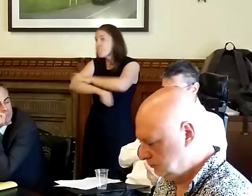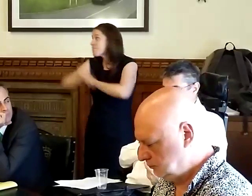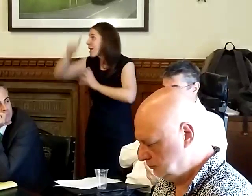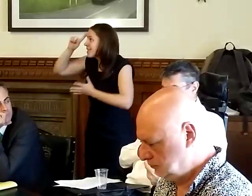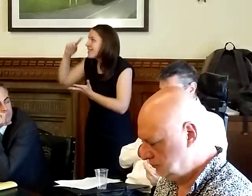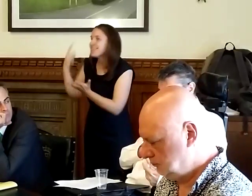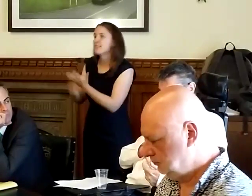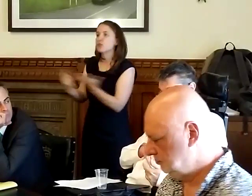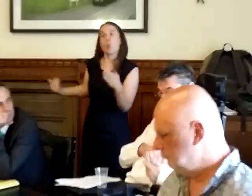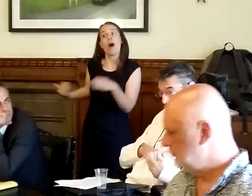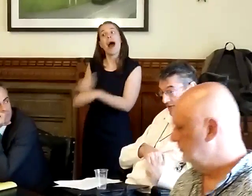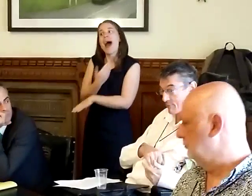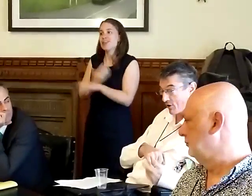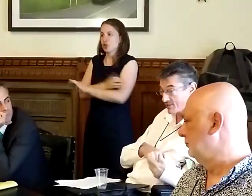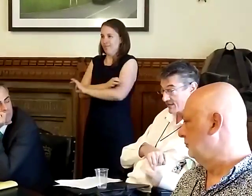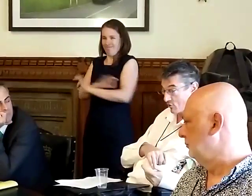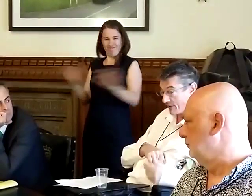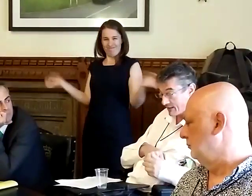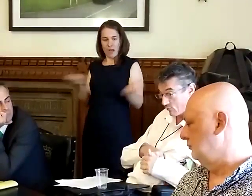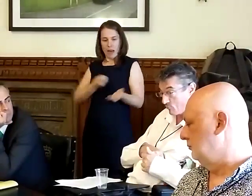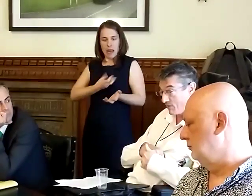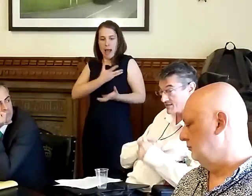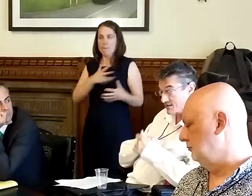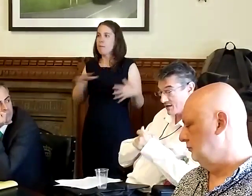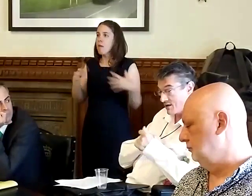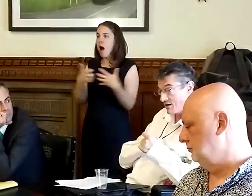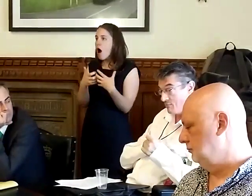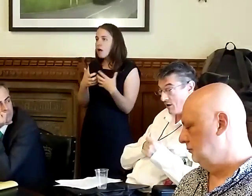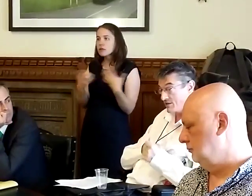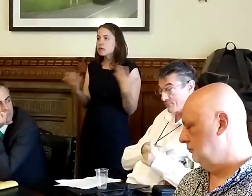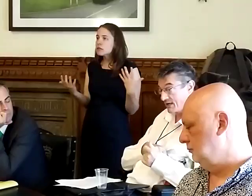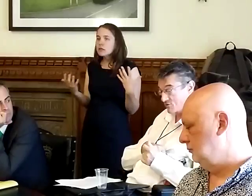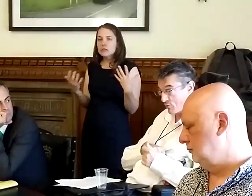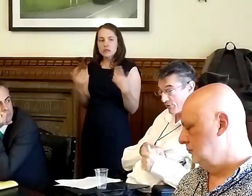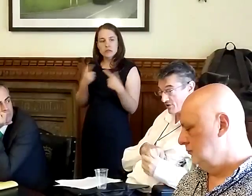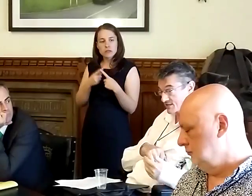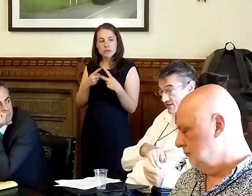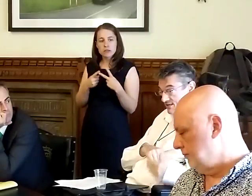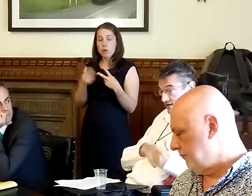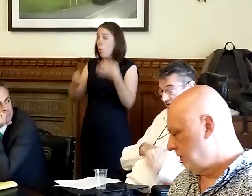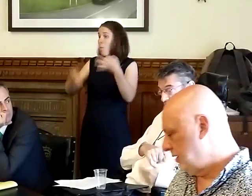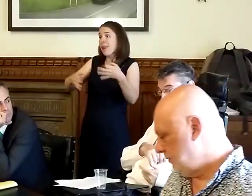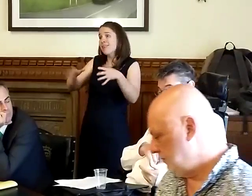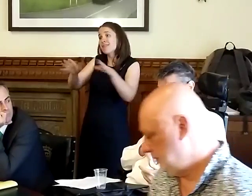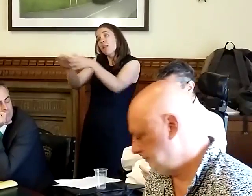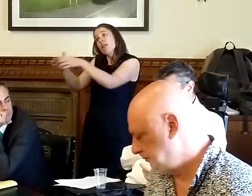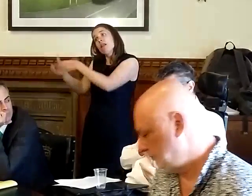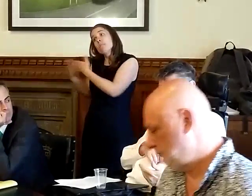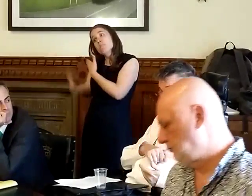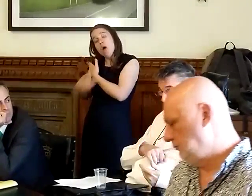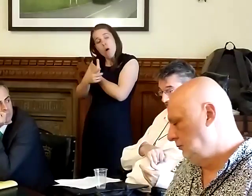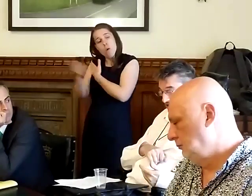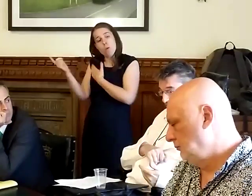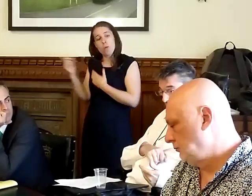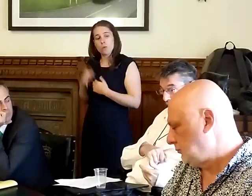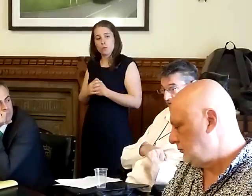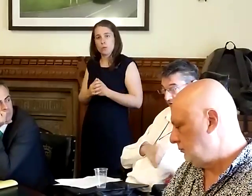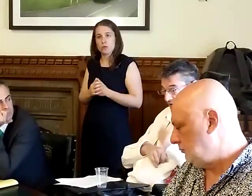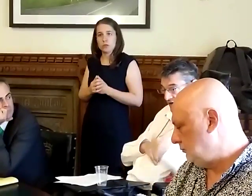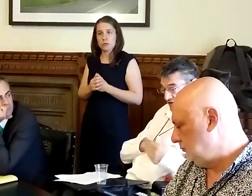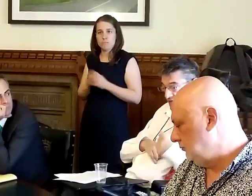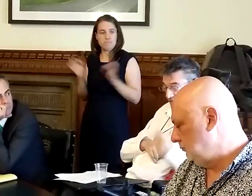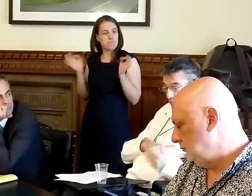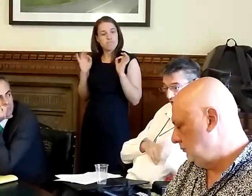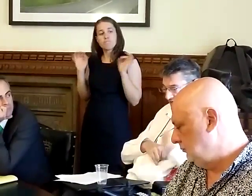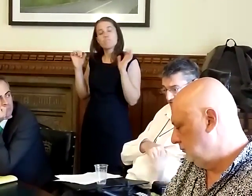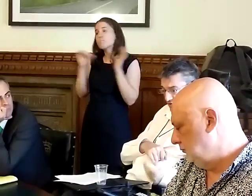decisions or action taken by the Labour Party or most political parties to take these issues forward